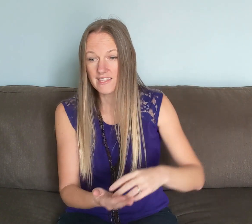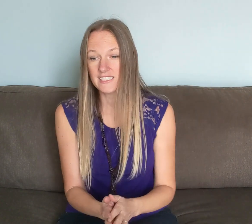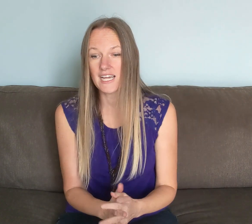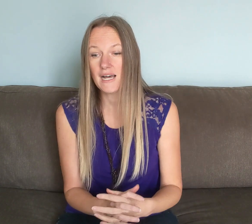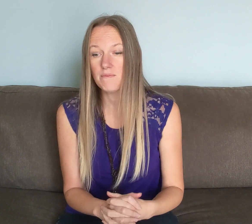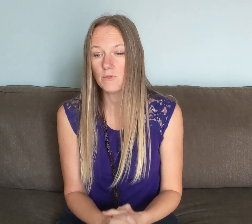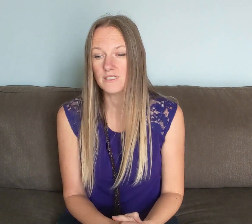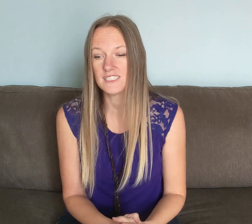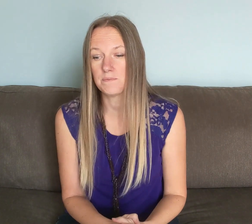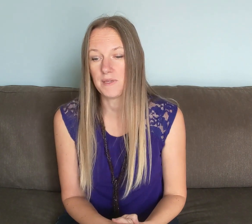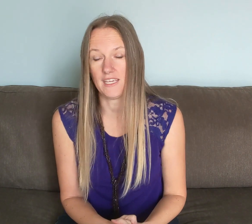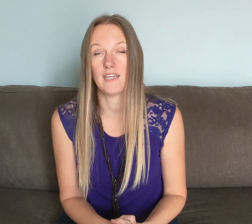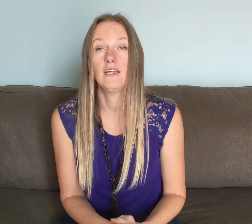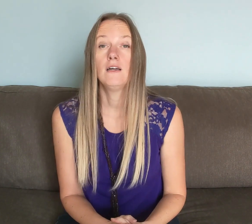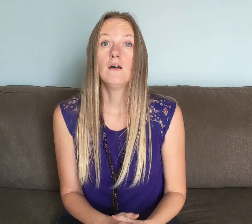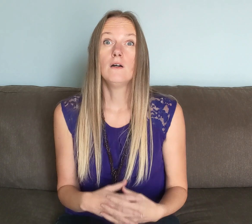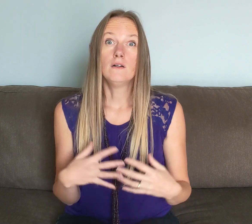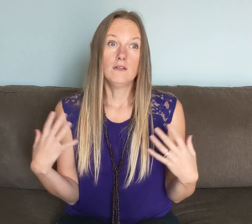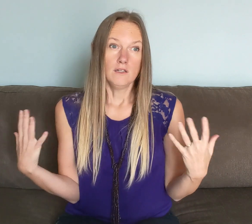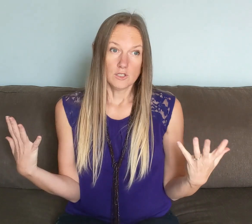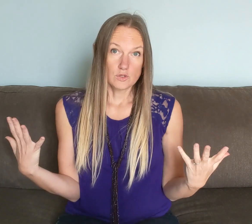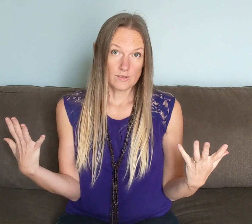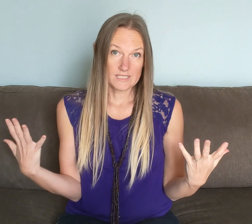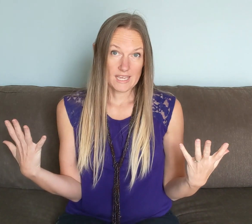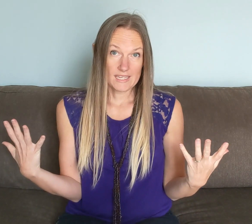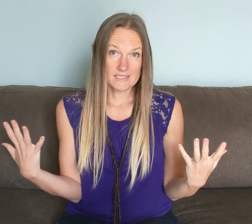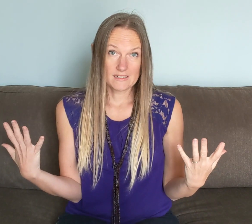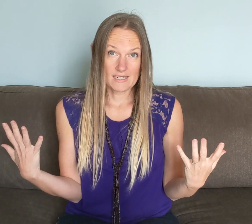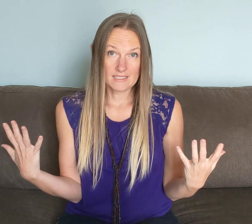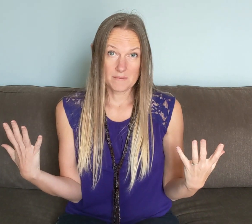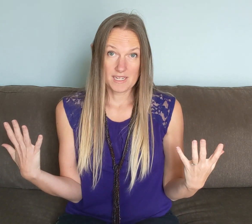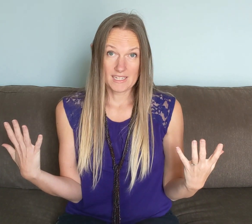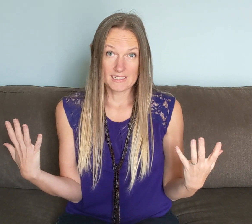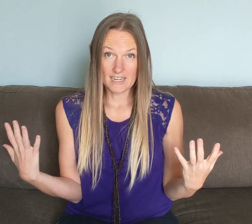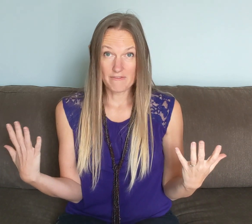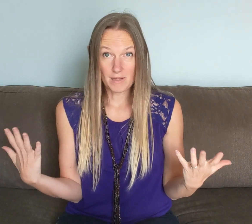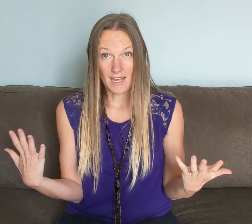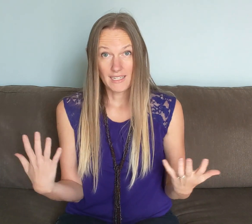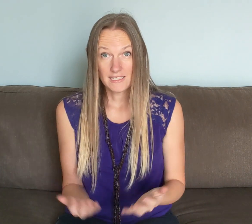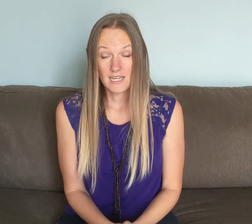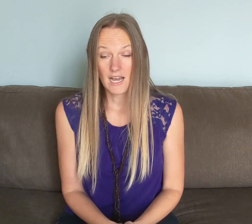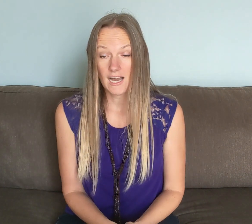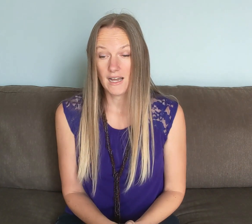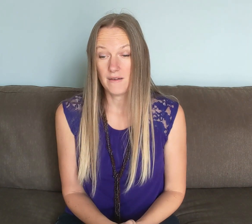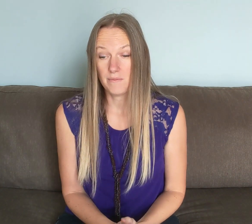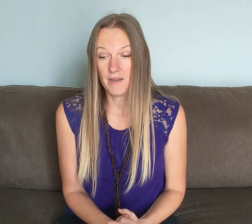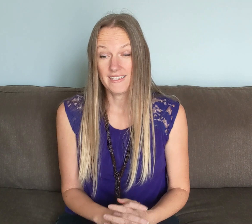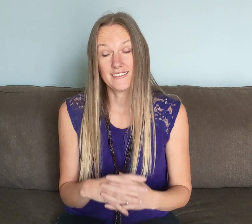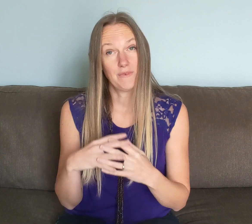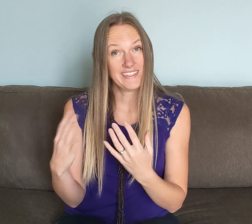The dumb will speak. So in this case, they're actually meaning deaf-blind. But when this